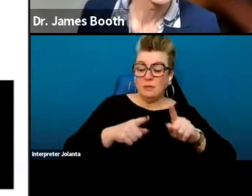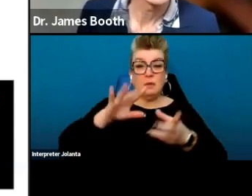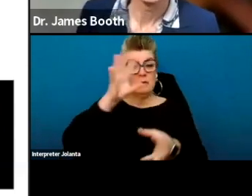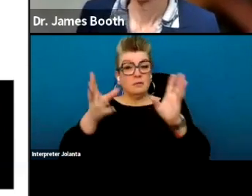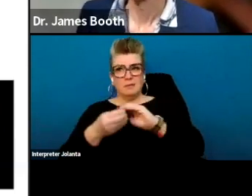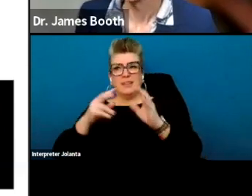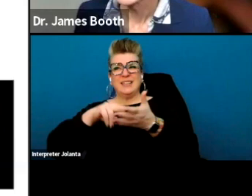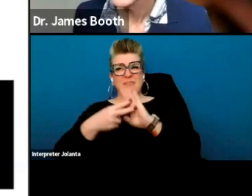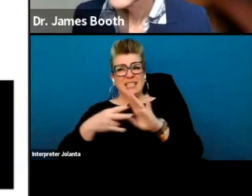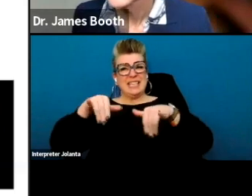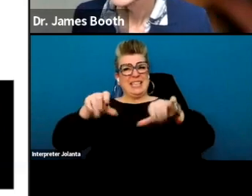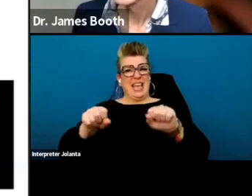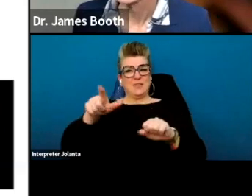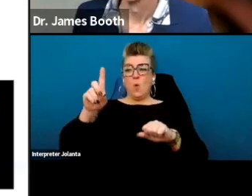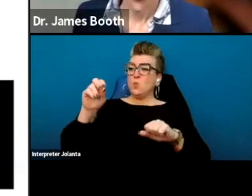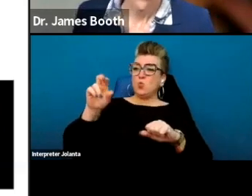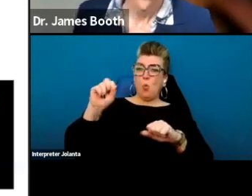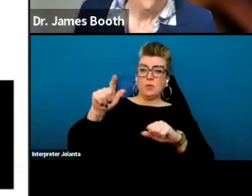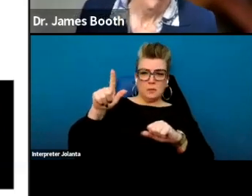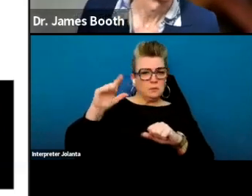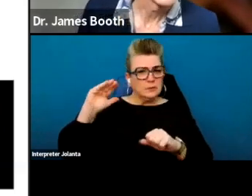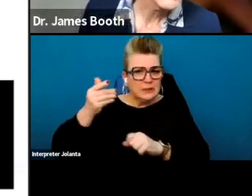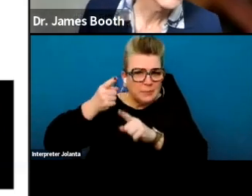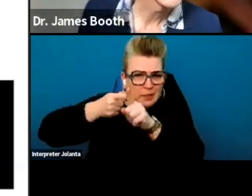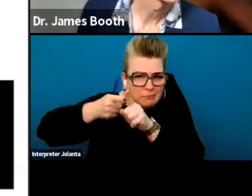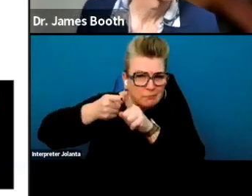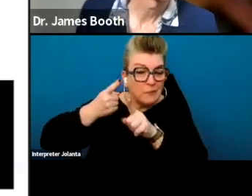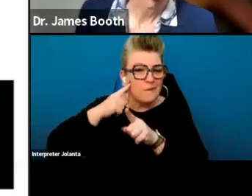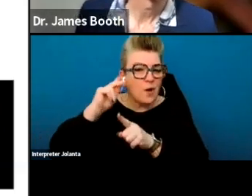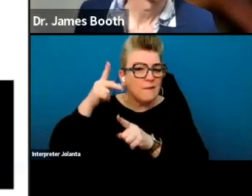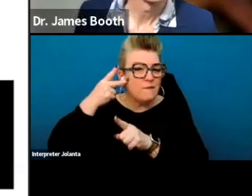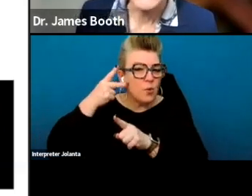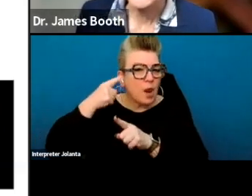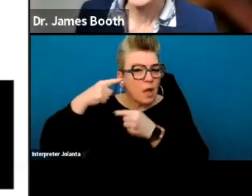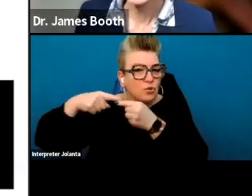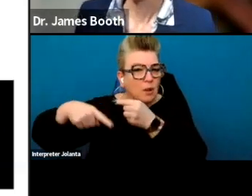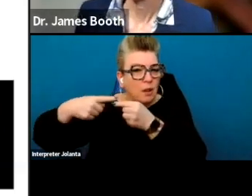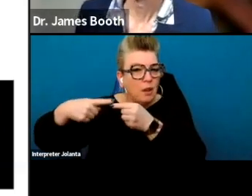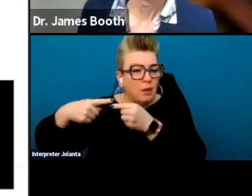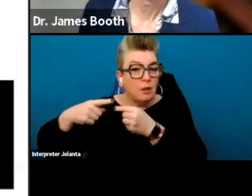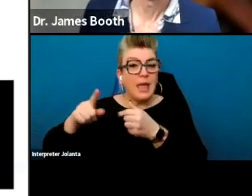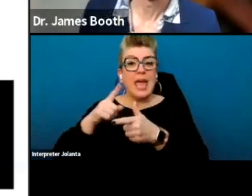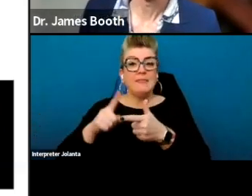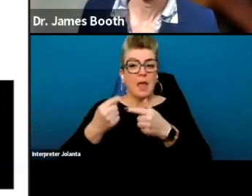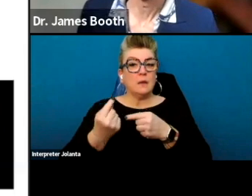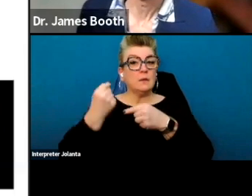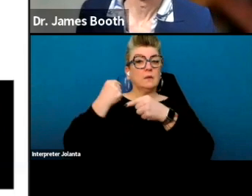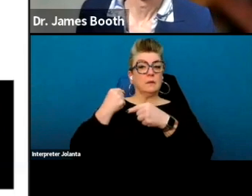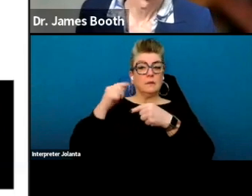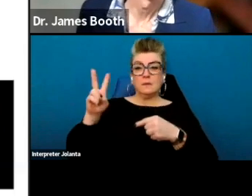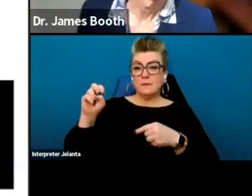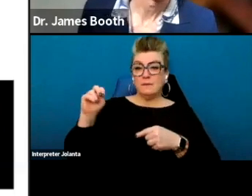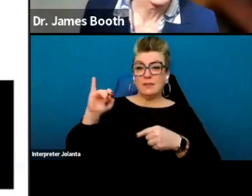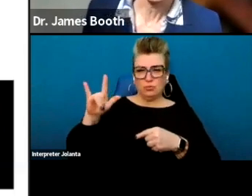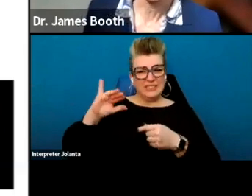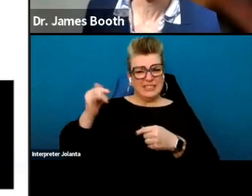dorsal pathway seems to be specialized for phonological processing. The ventral pathway seems to be specialized